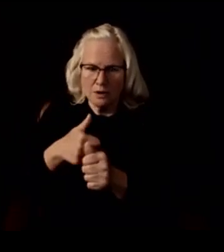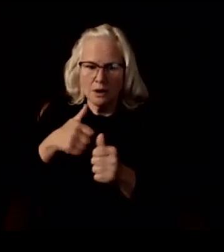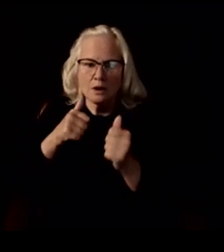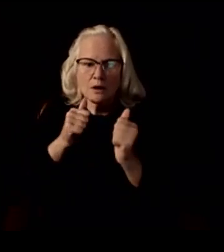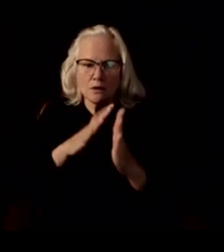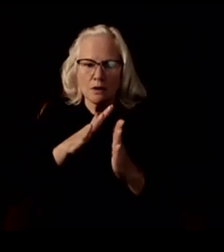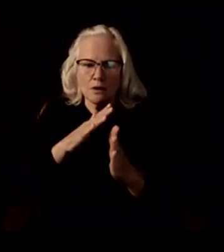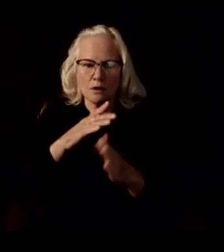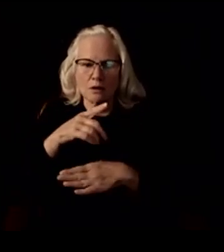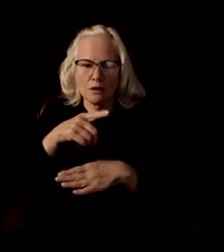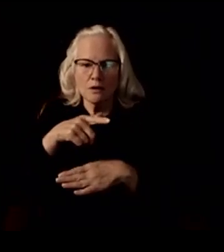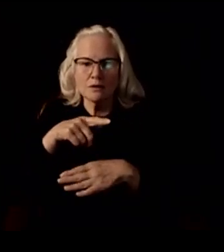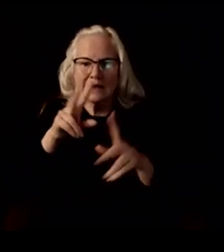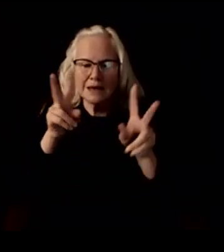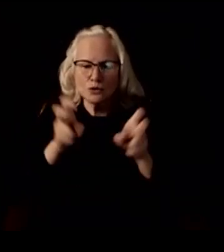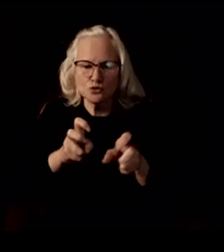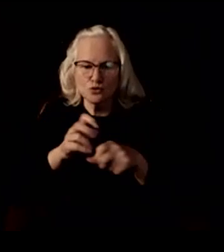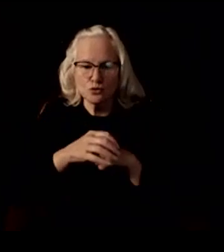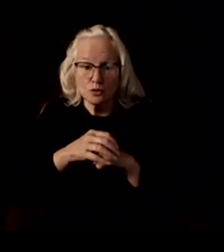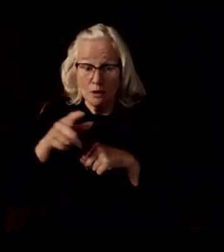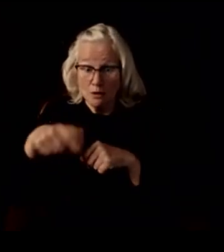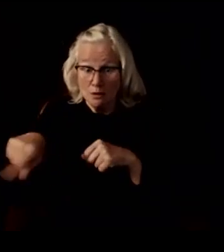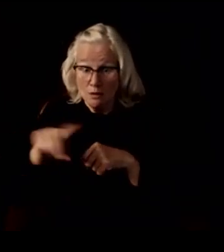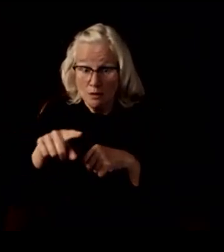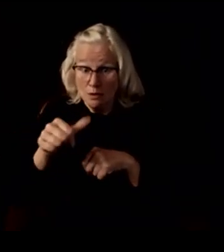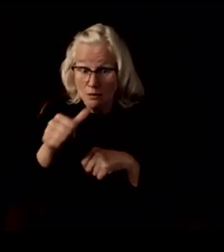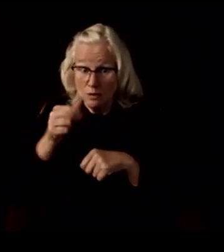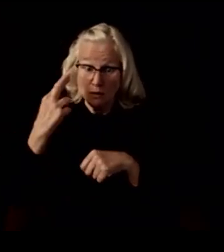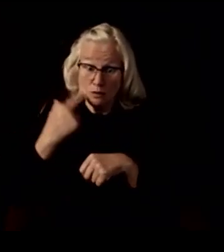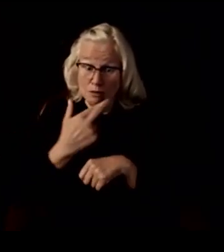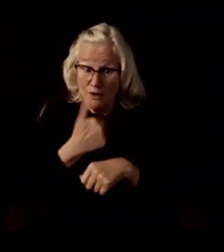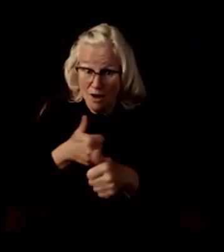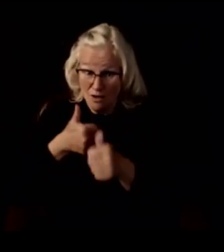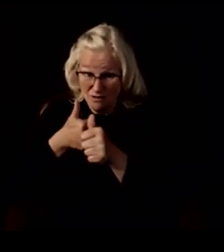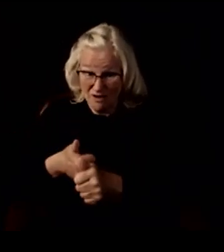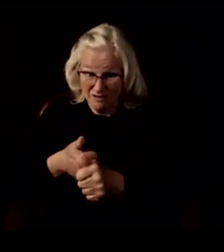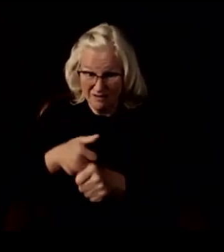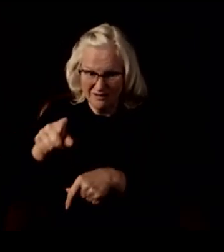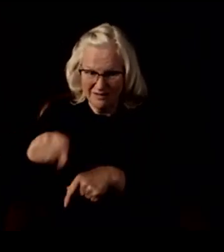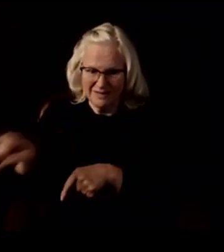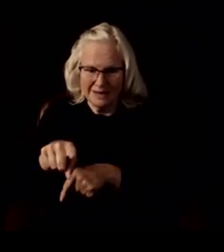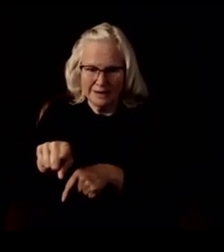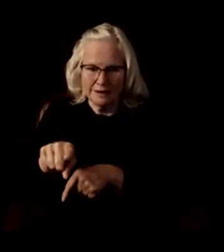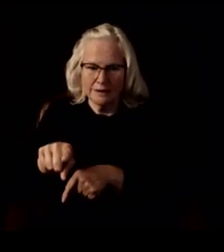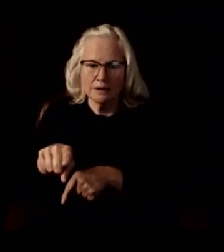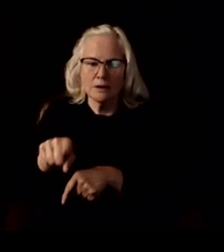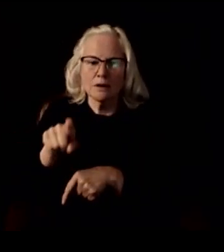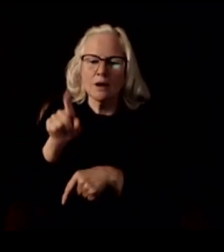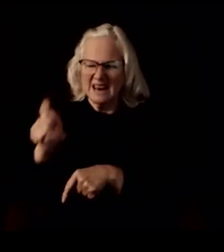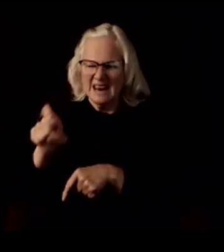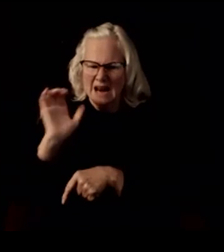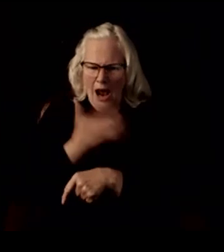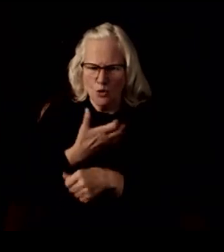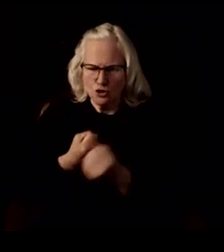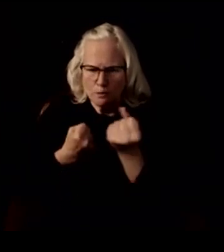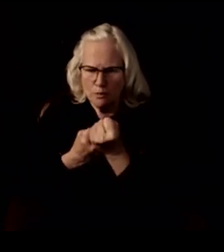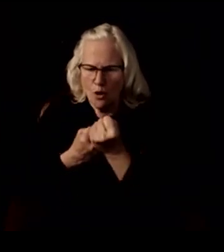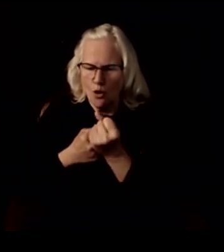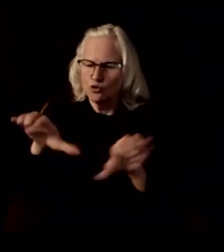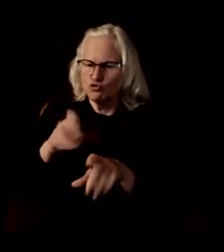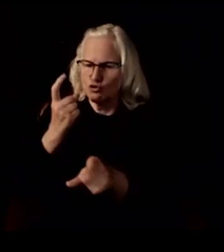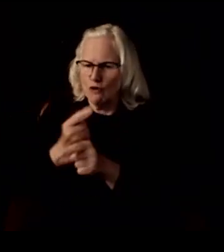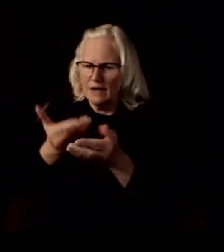those establishments, they need us to support them in doing the right thing. So that's why